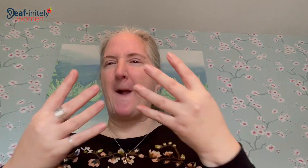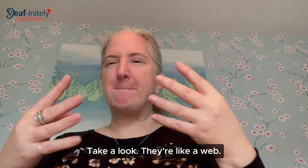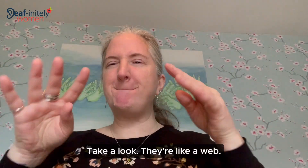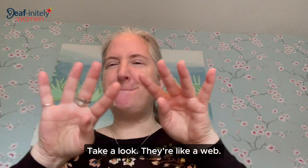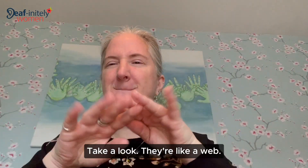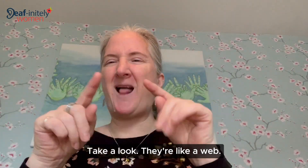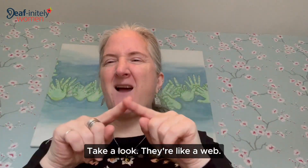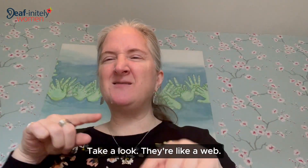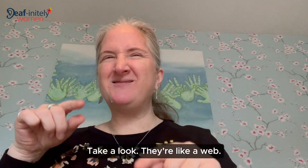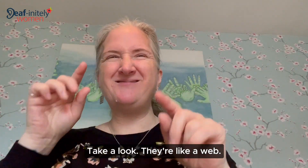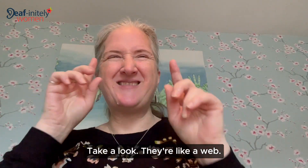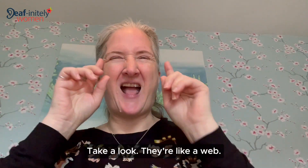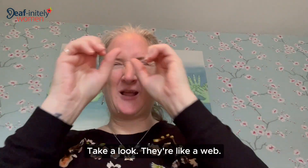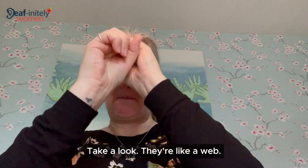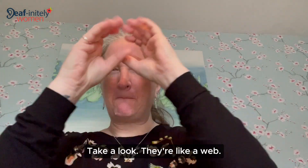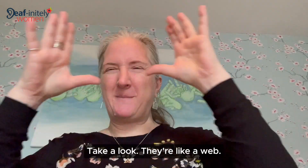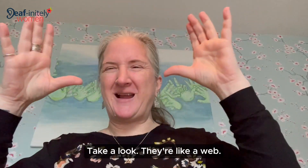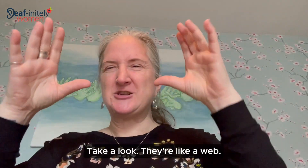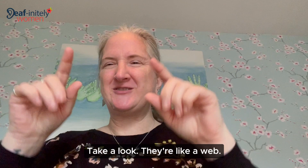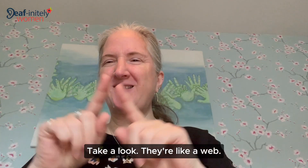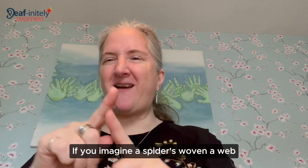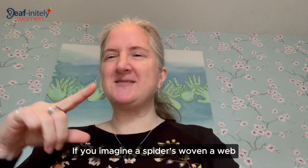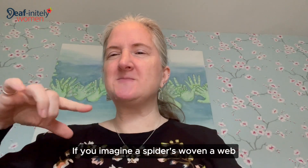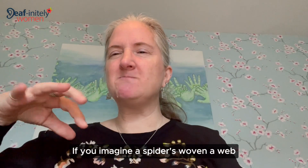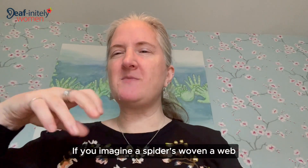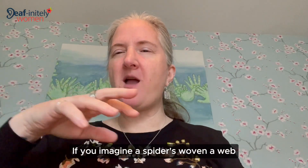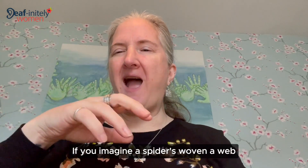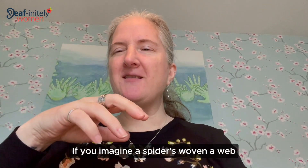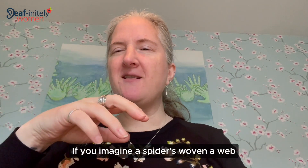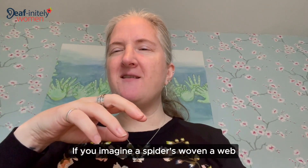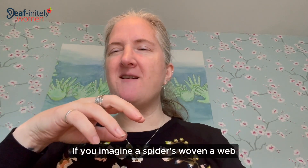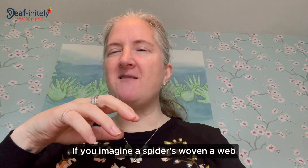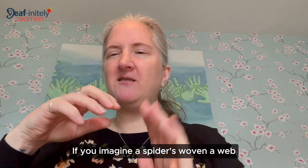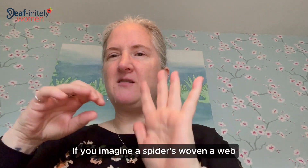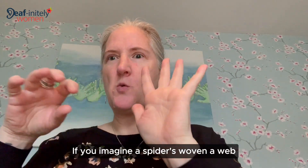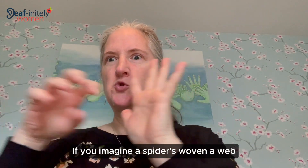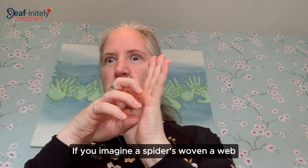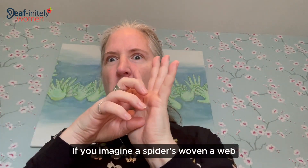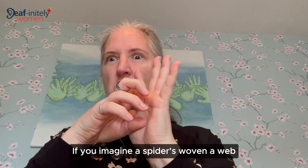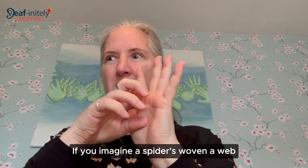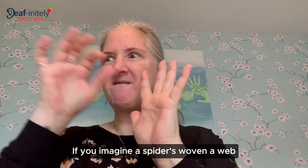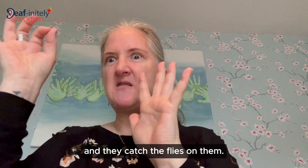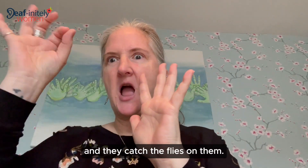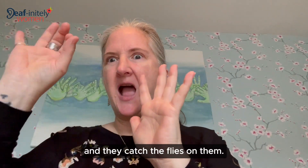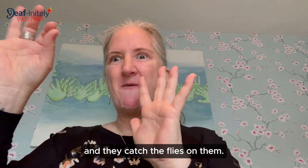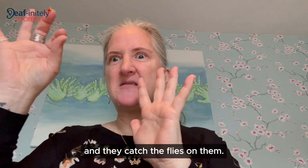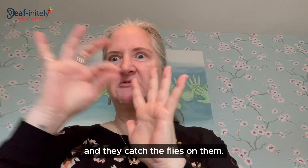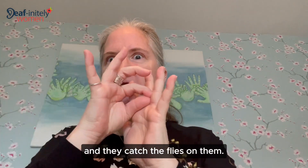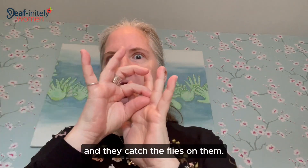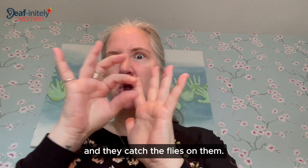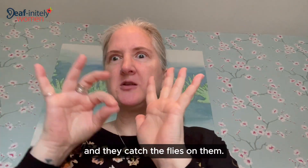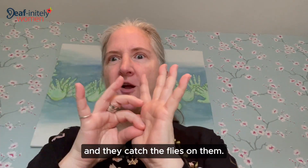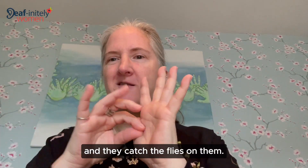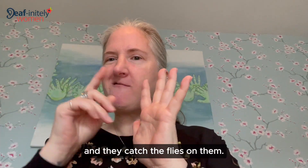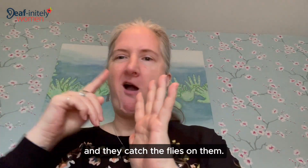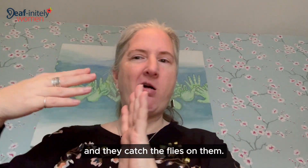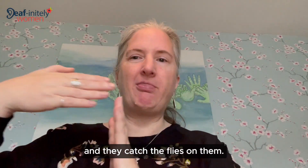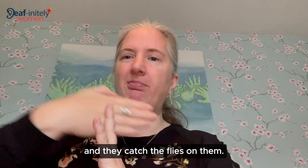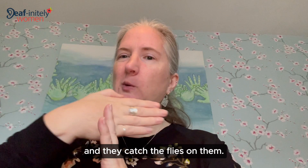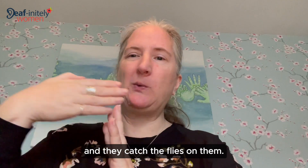Take a look, they're like a web. If you imagine a spider's wove a web and they catch the flies on them, it's